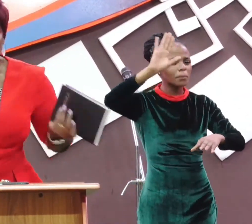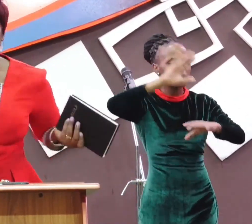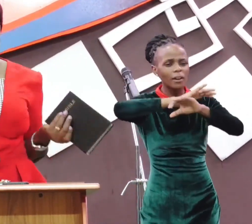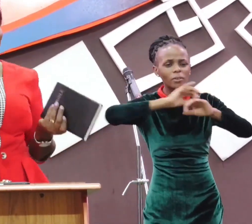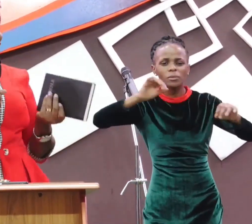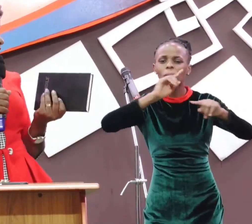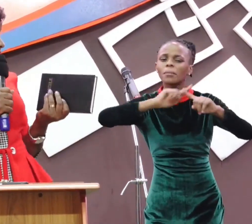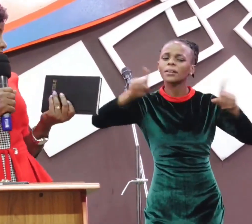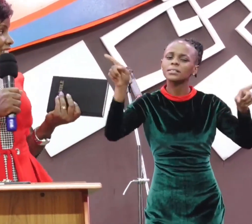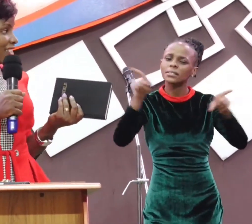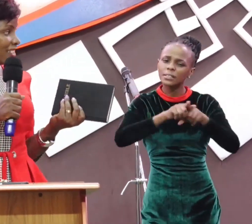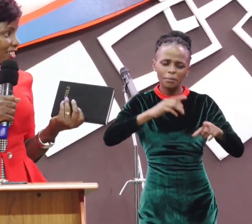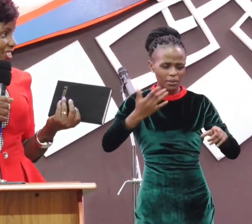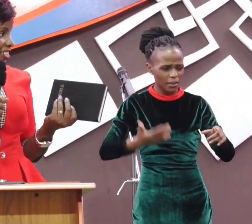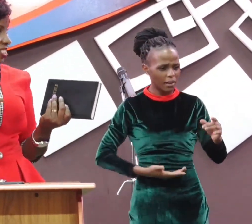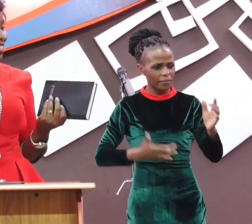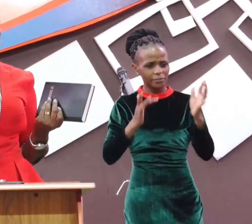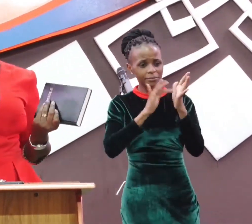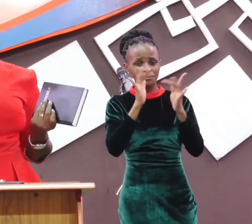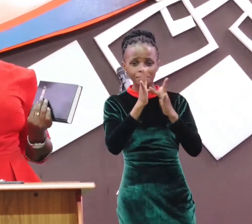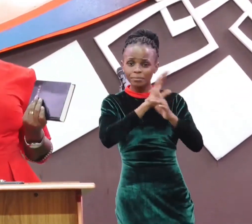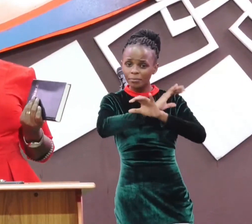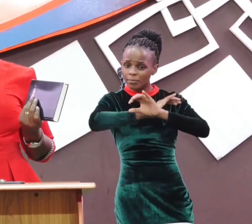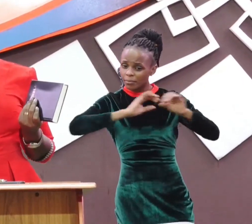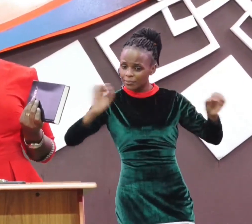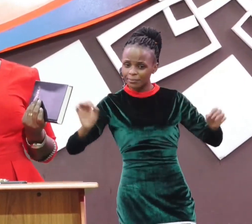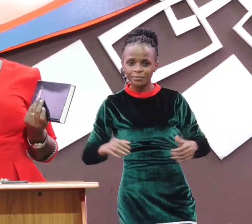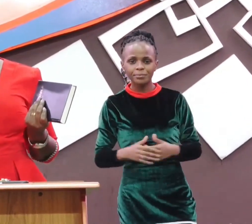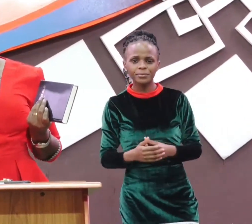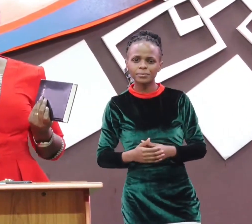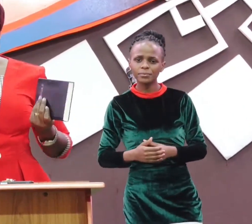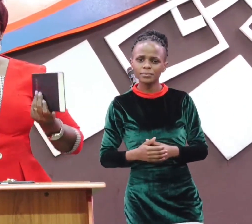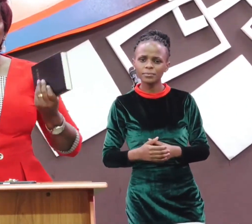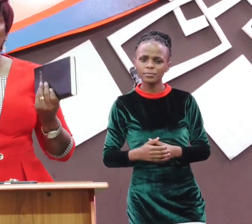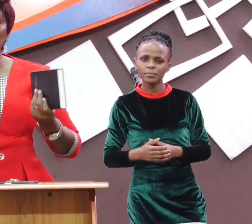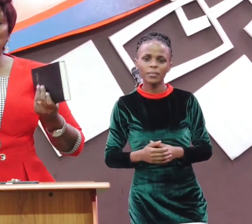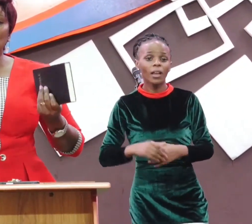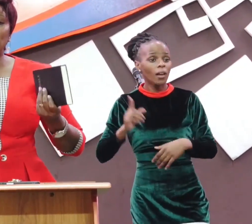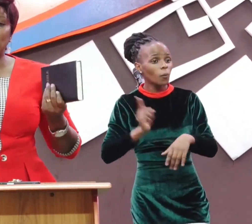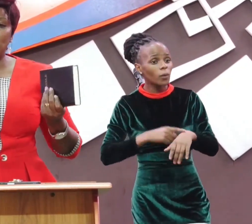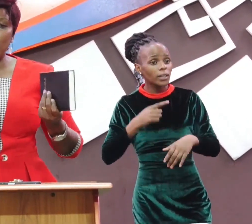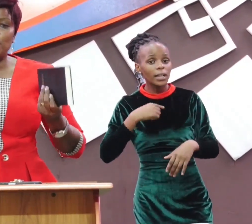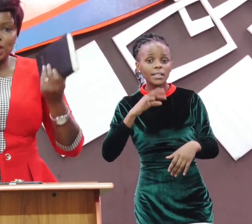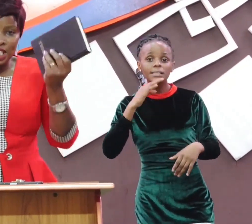Identity. Think about the born agains who have not yet departed this world, but they don't have the